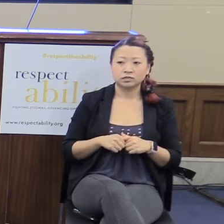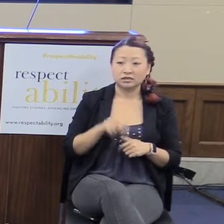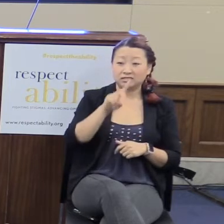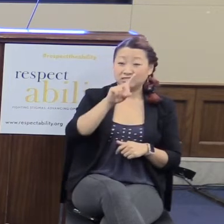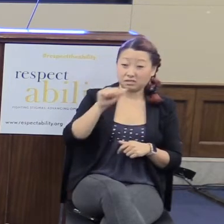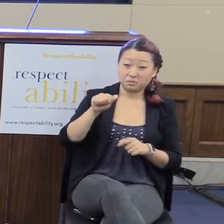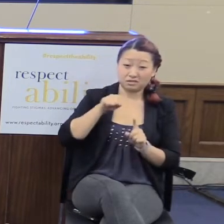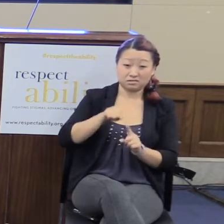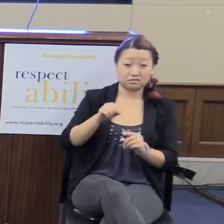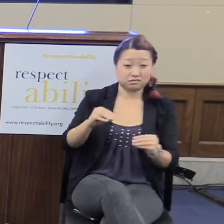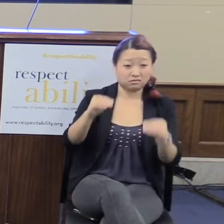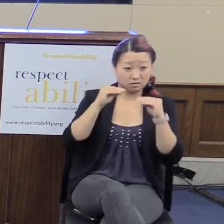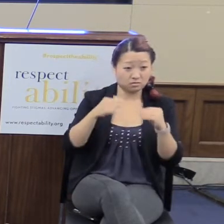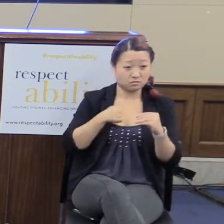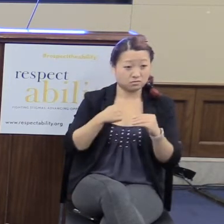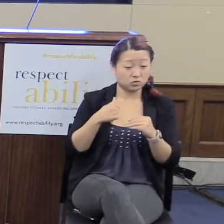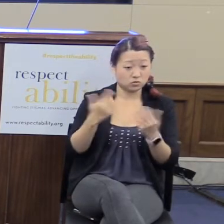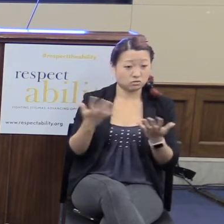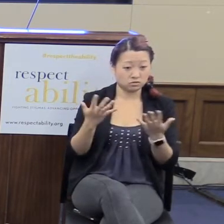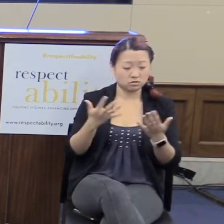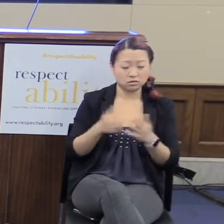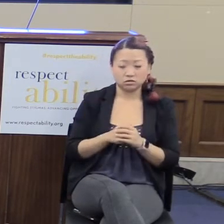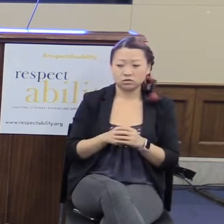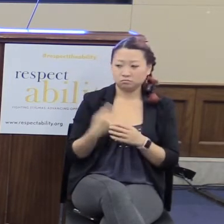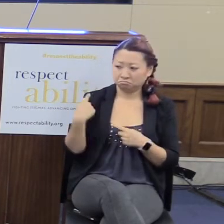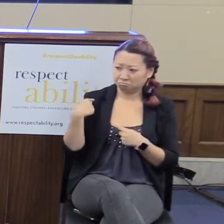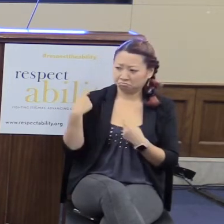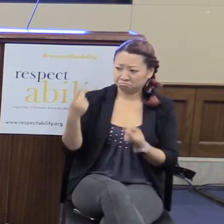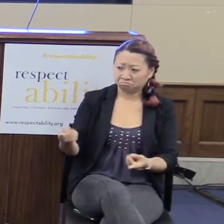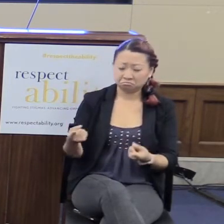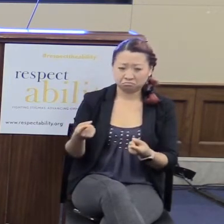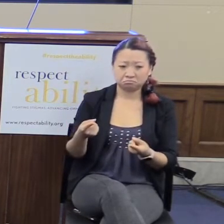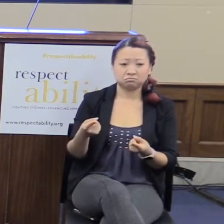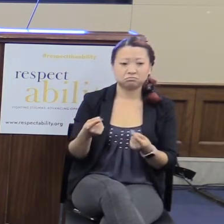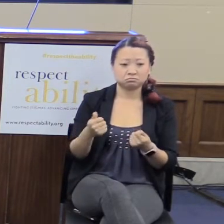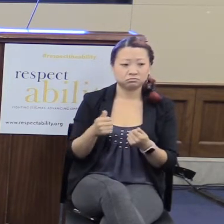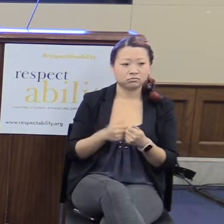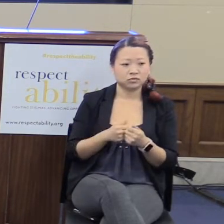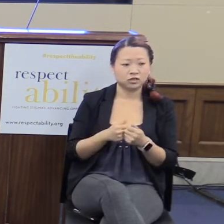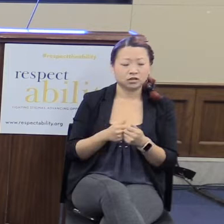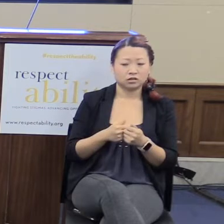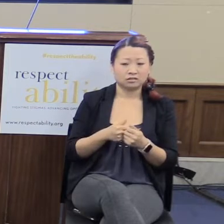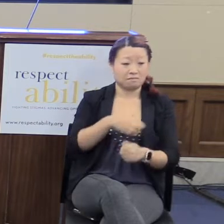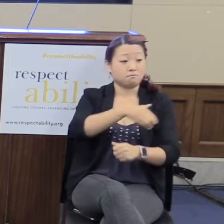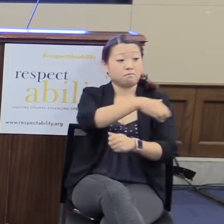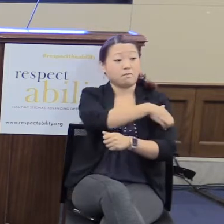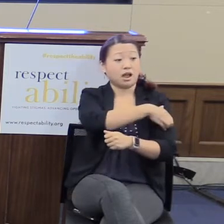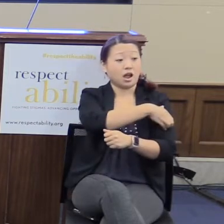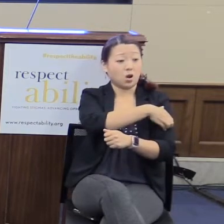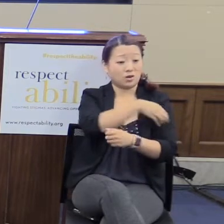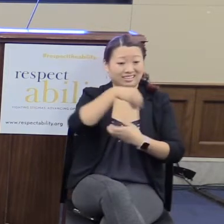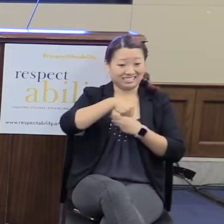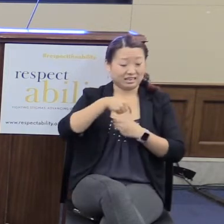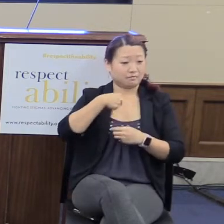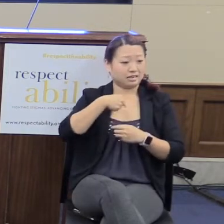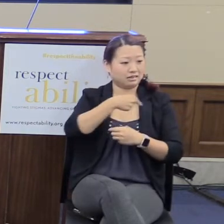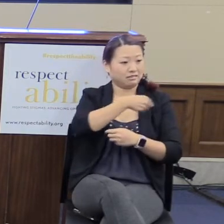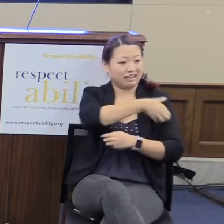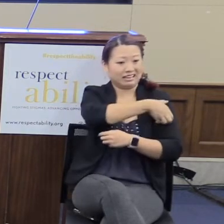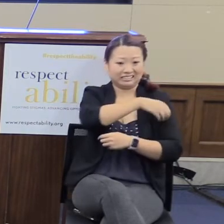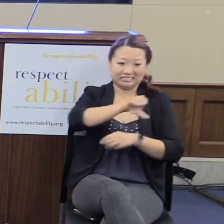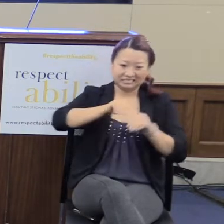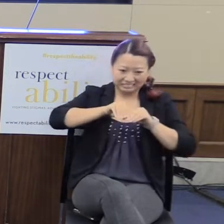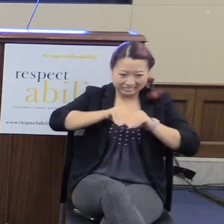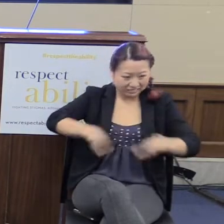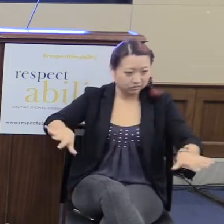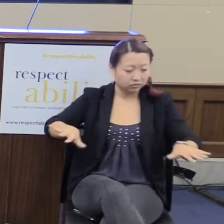taught me is that what has done is to unleash the power of me, the power